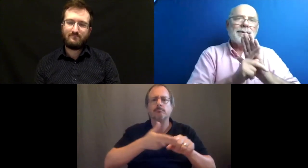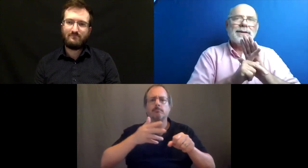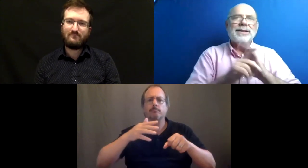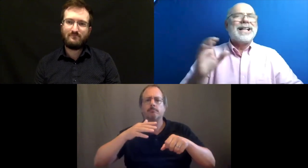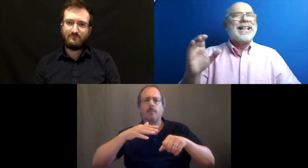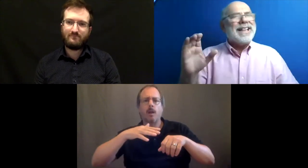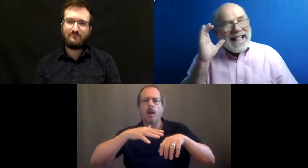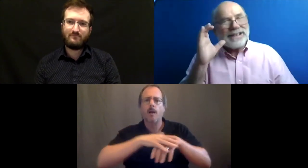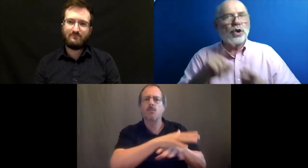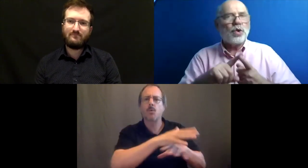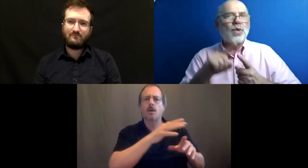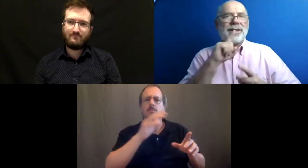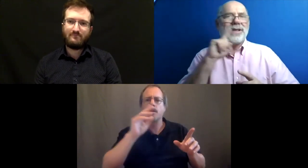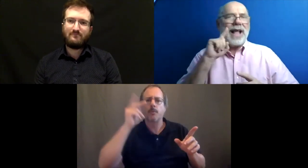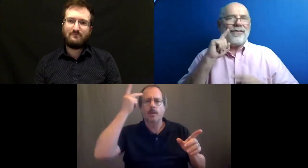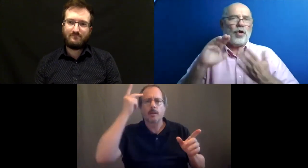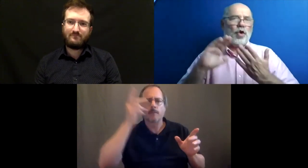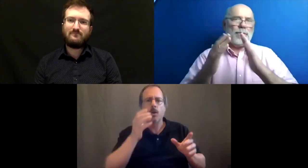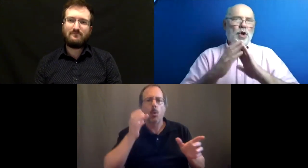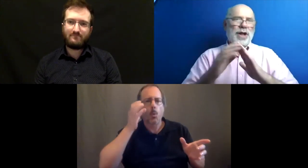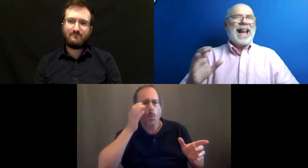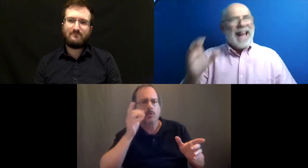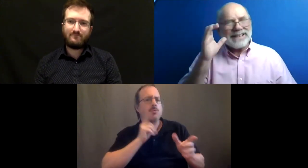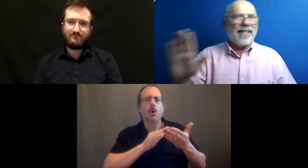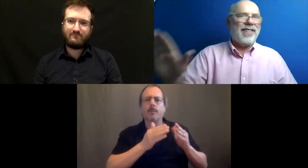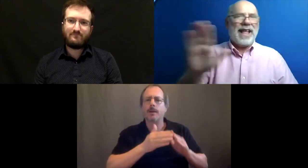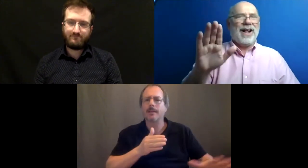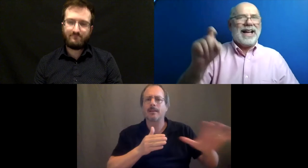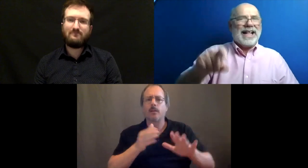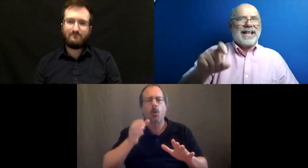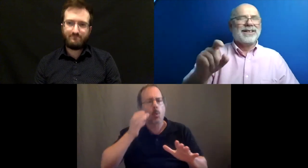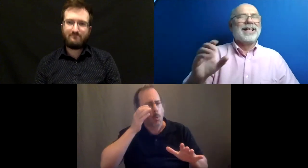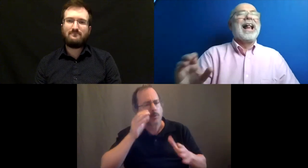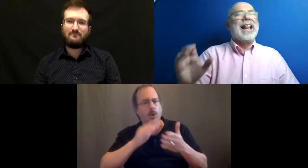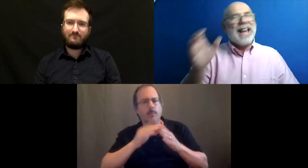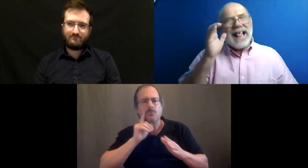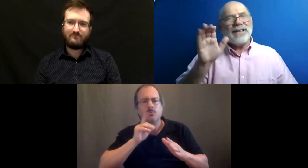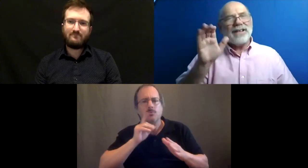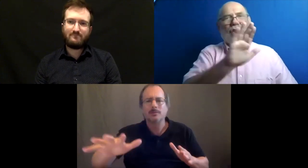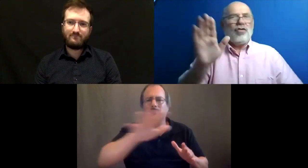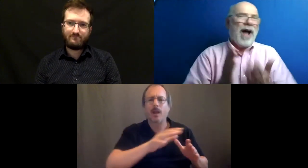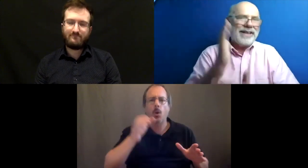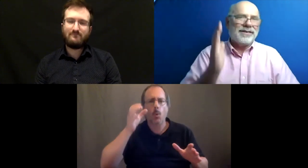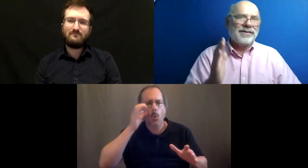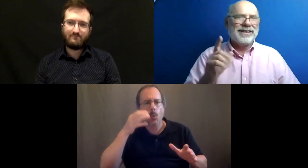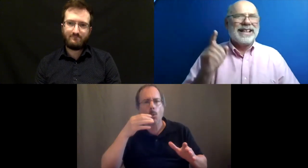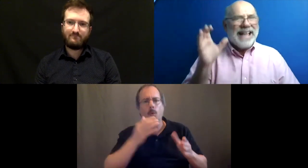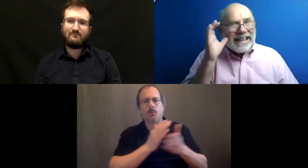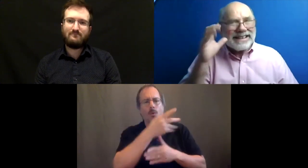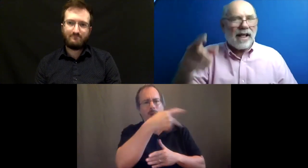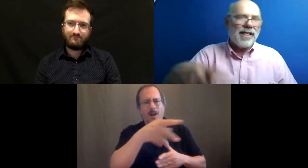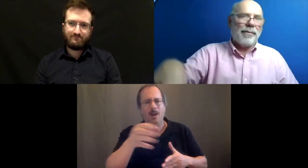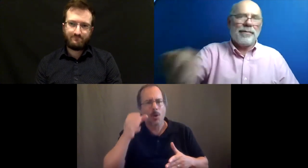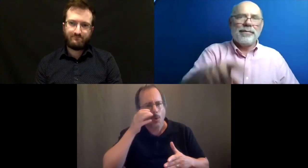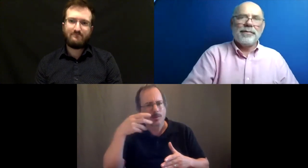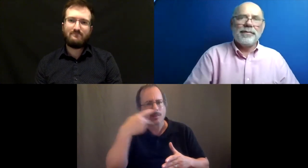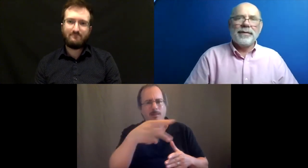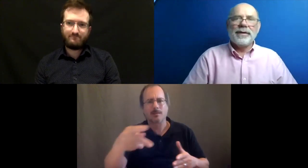them of where they can get involved in informing policies, and that the government needs